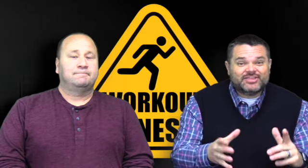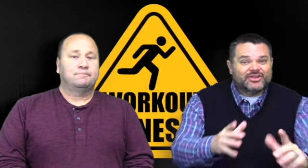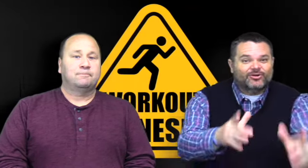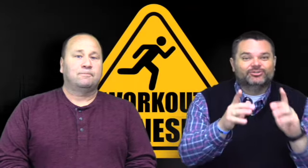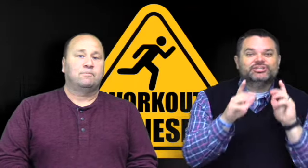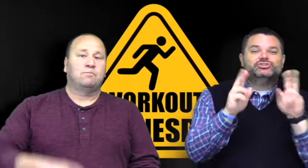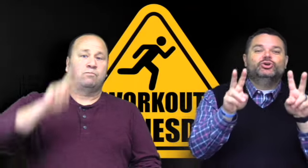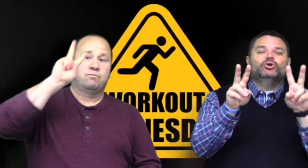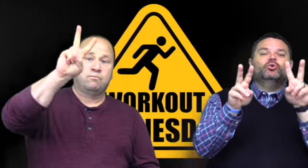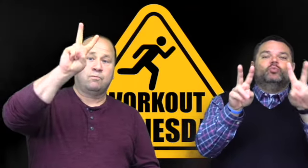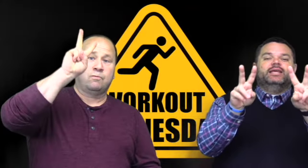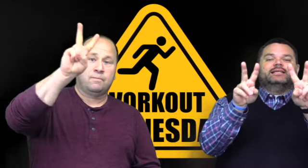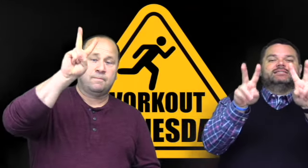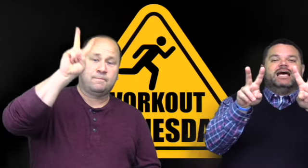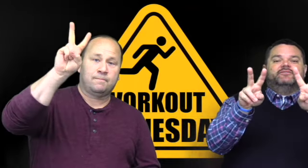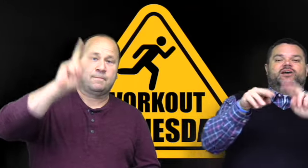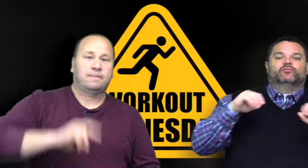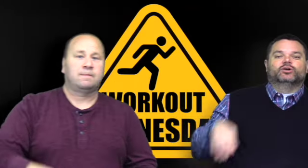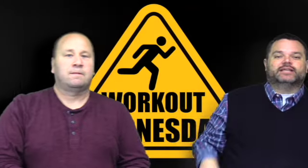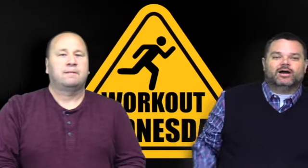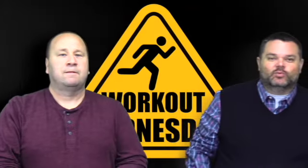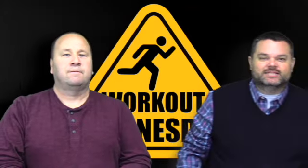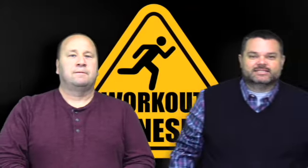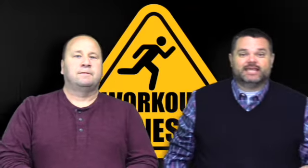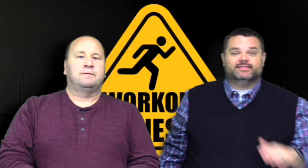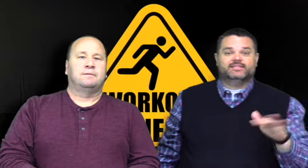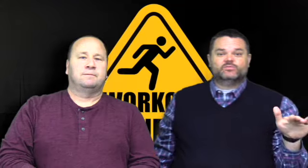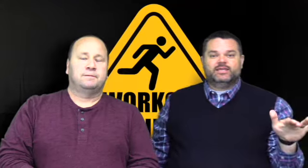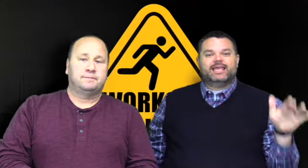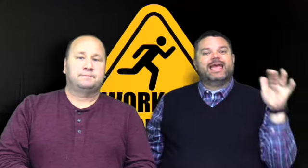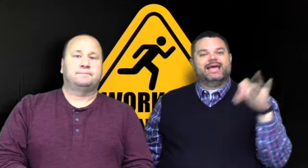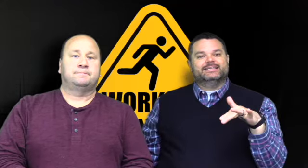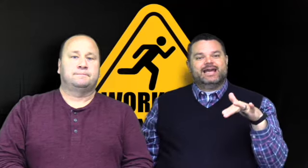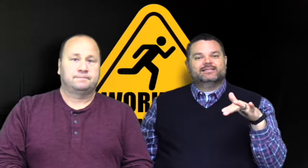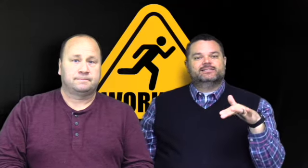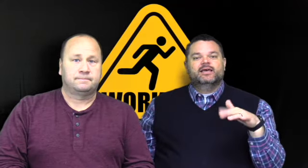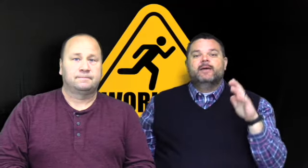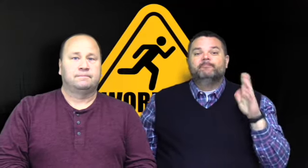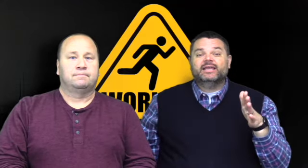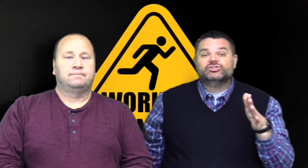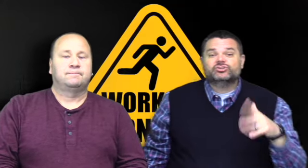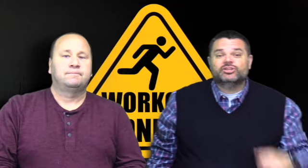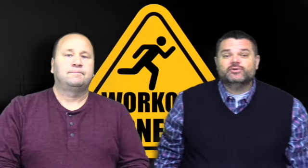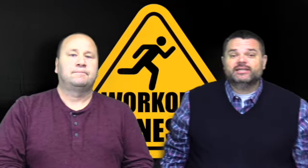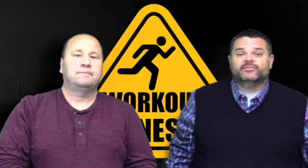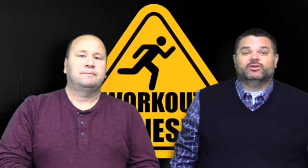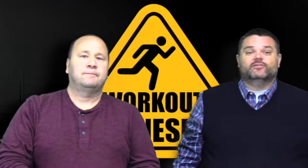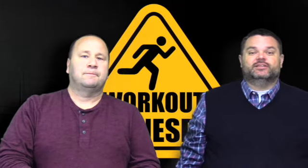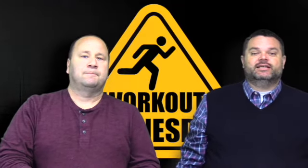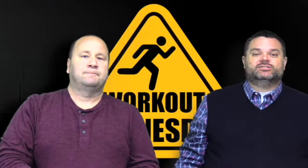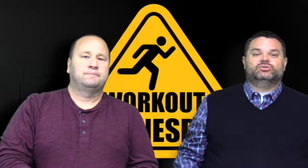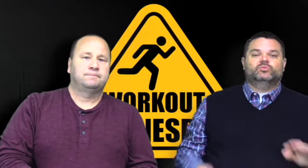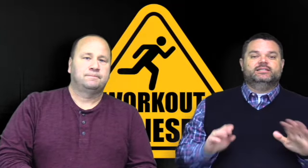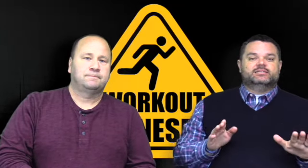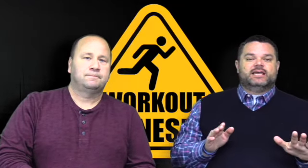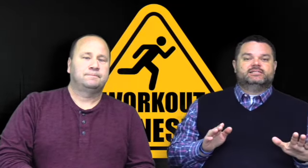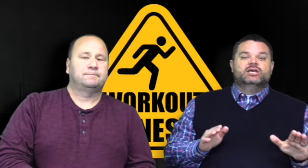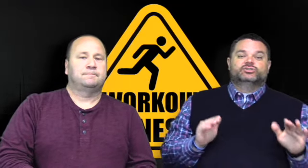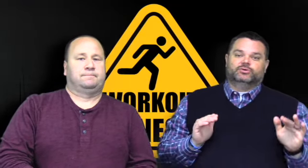there are only 2 weeks left of Workout Wednesday, this week and next. Make sure that you get out there over the next 2 Wednesdays to